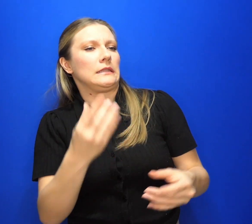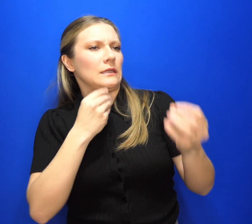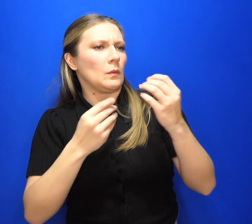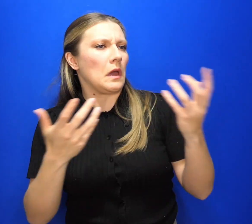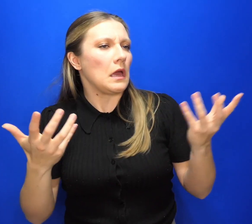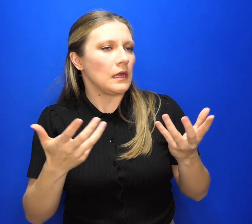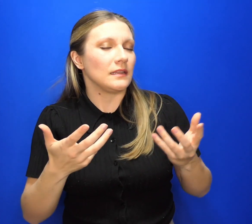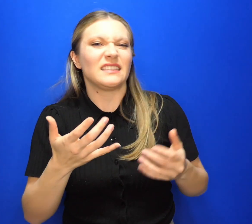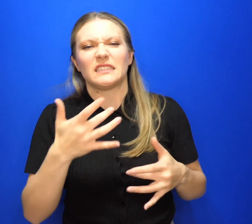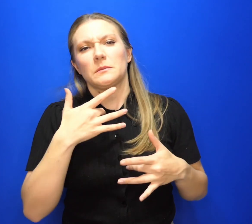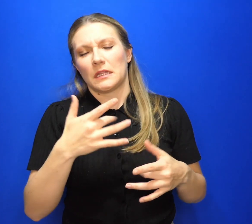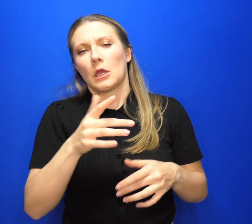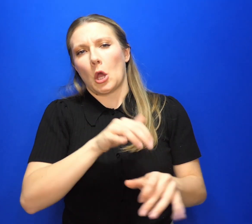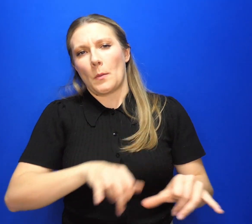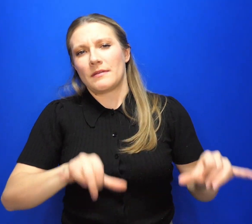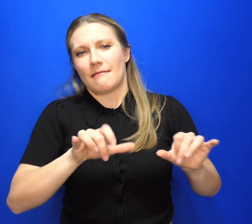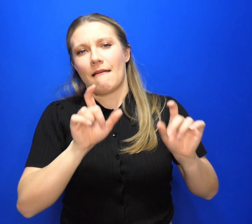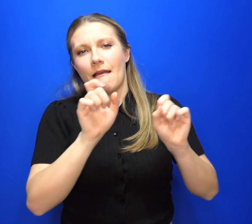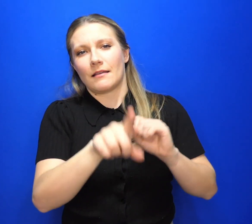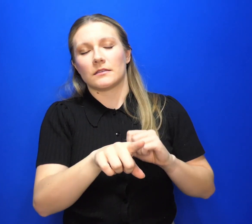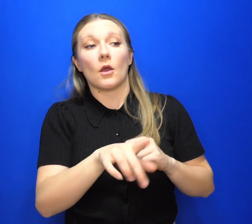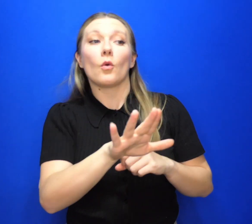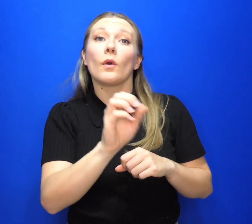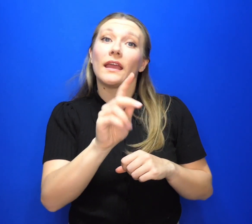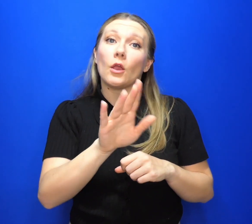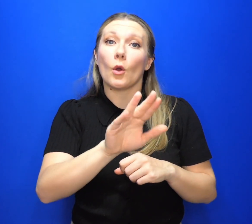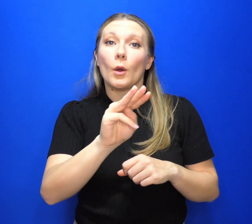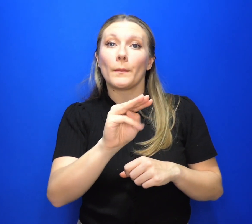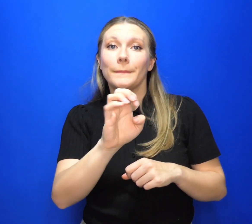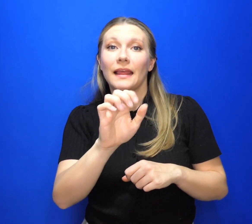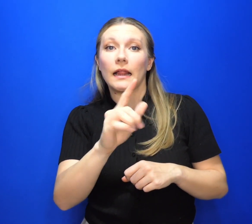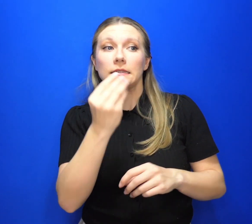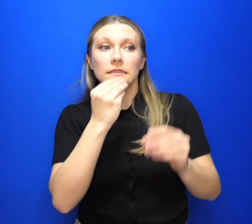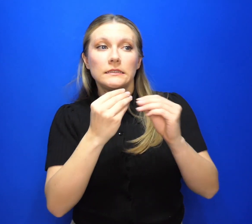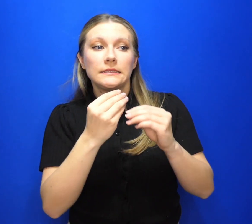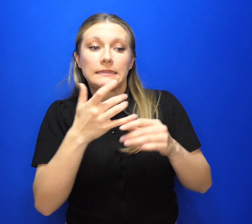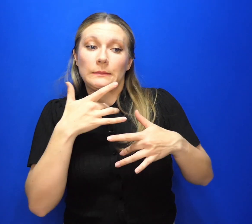people upon diagnosis. Right. Okay, your meals seem to be this. And as an educated